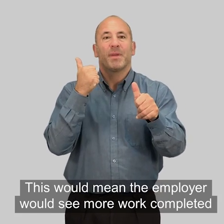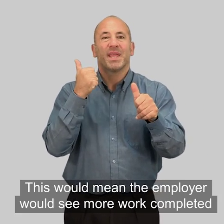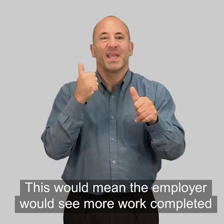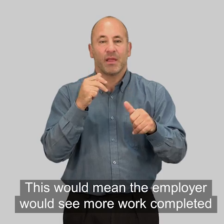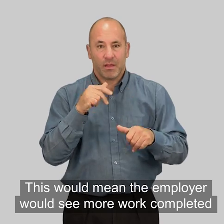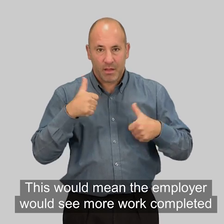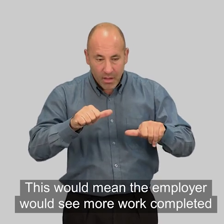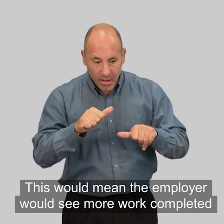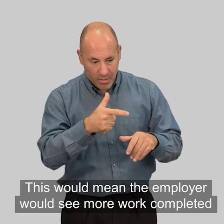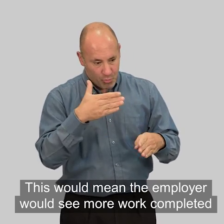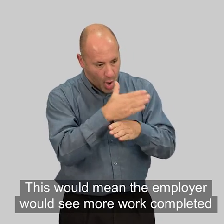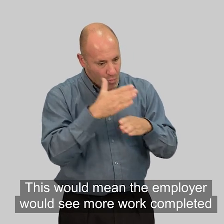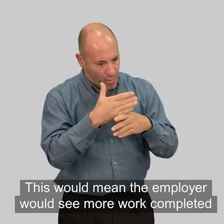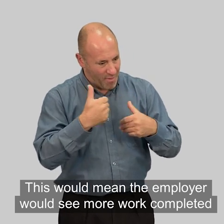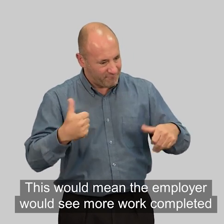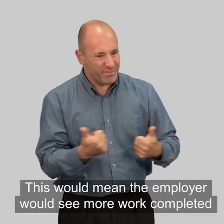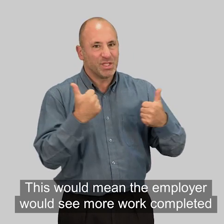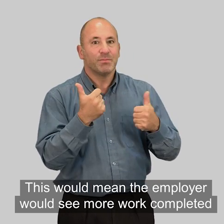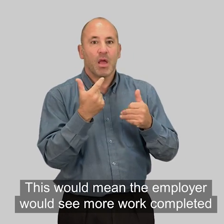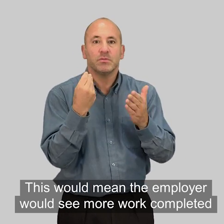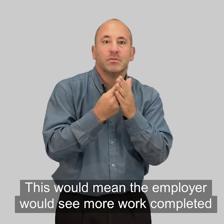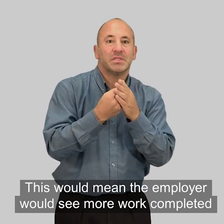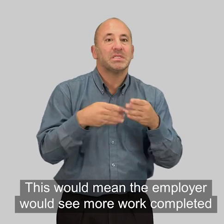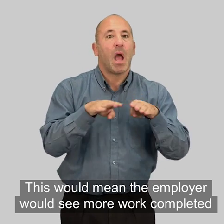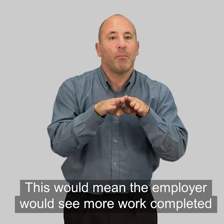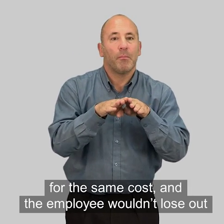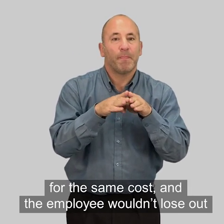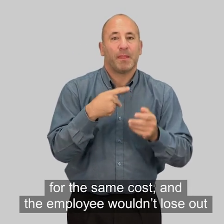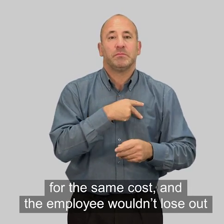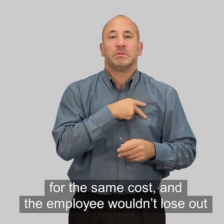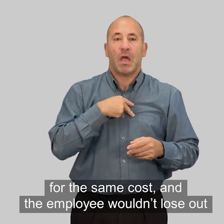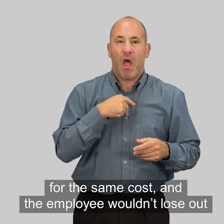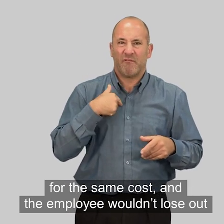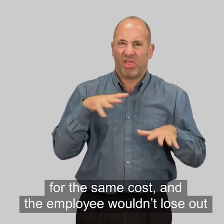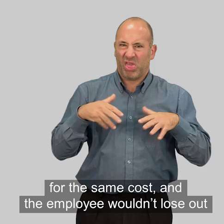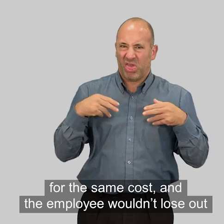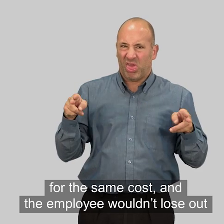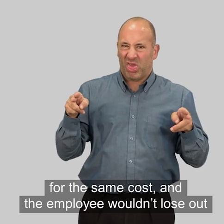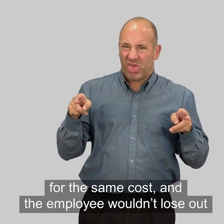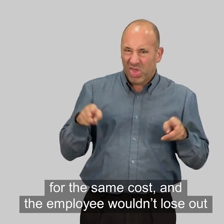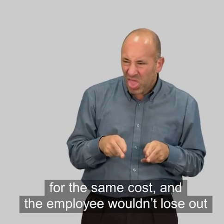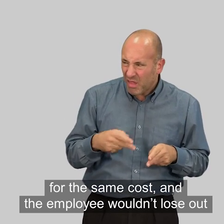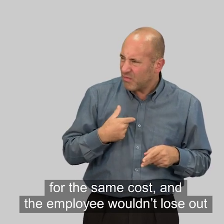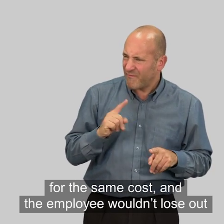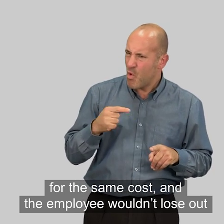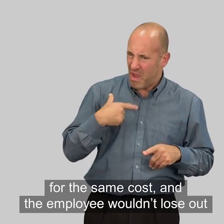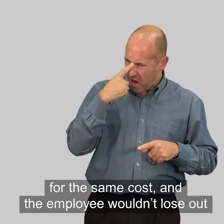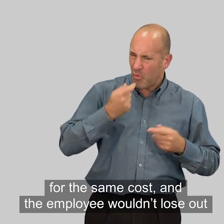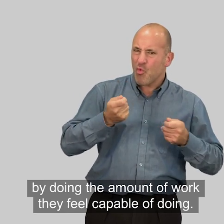This would mean the employer would see more work completed for the same cost, and the employee wouldn't lose out by doing the